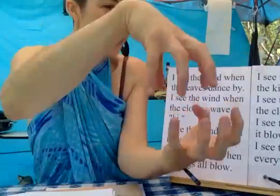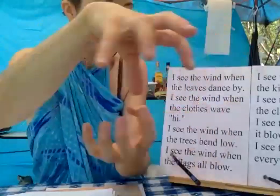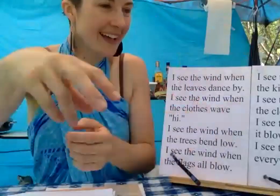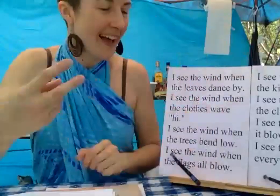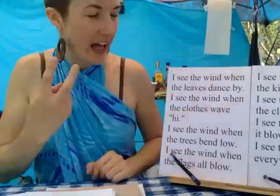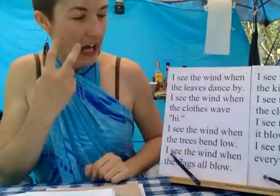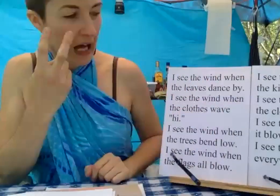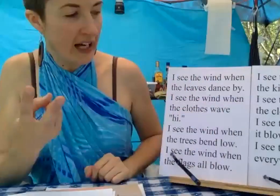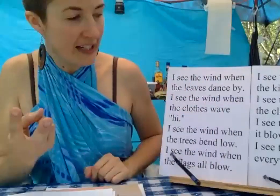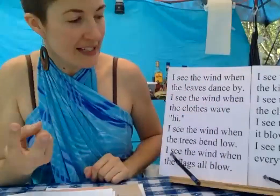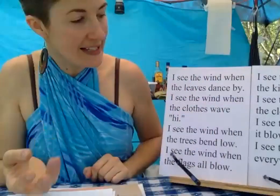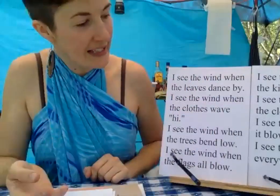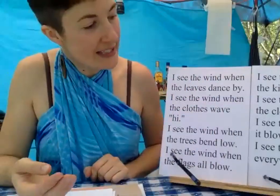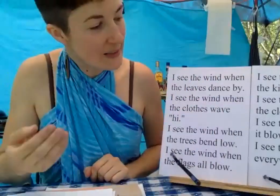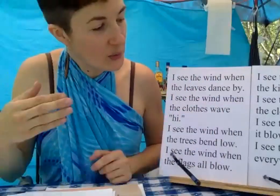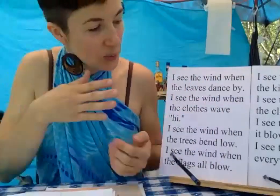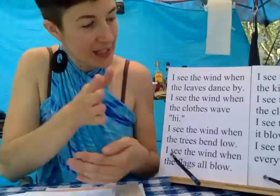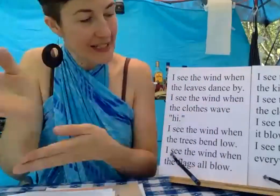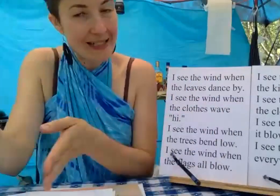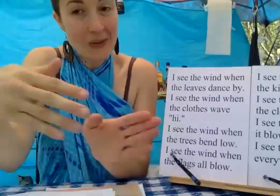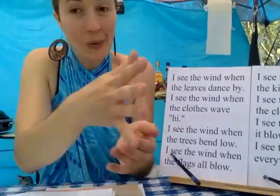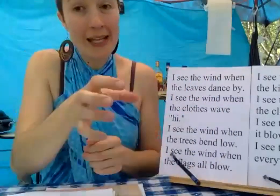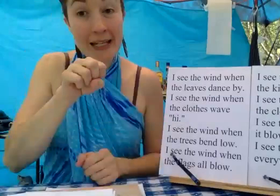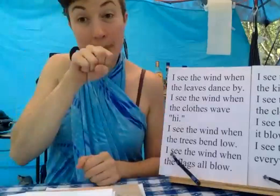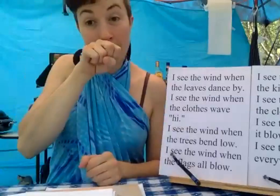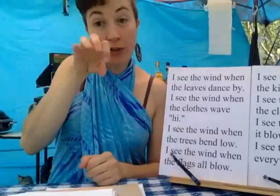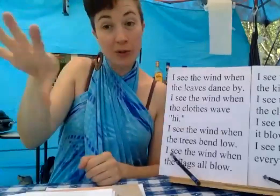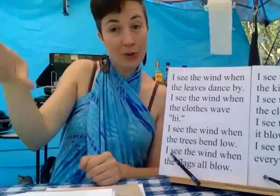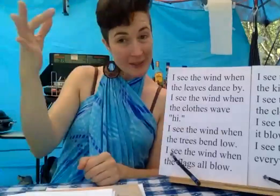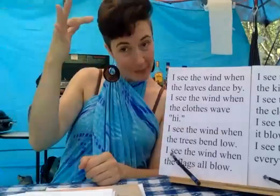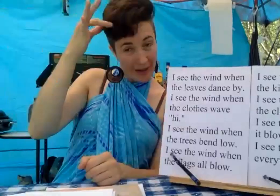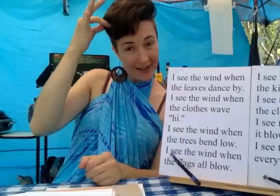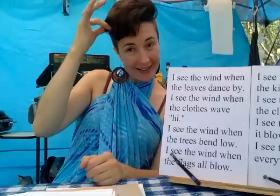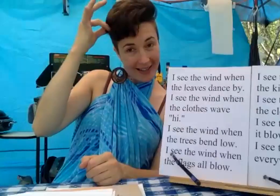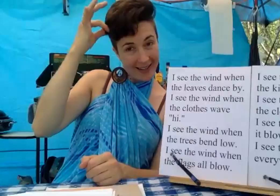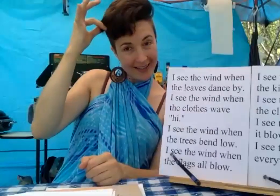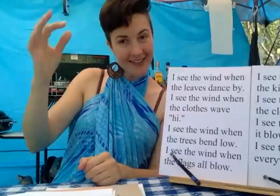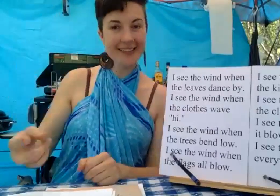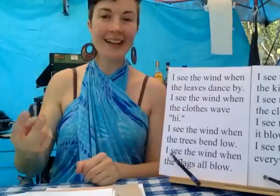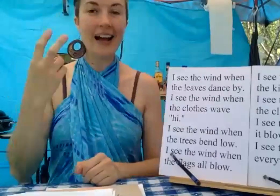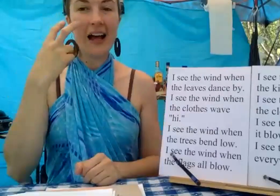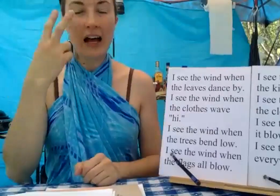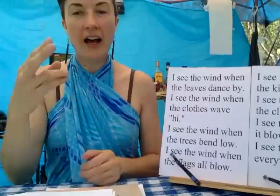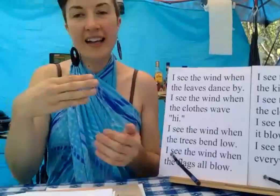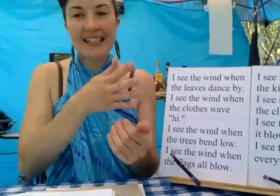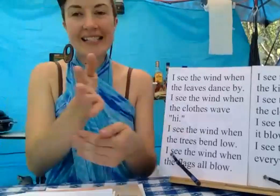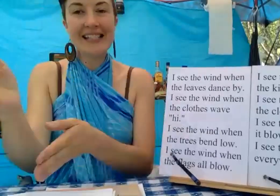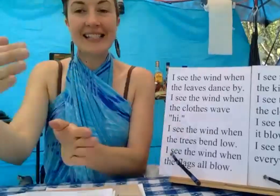by. I see the wind when it blows my hair. I see